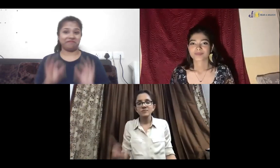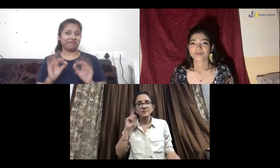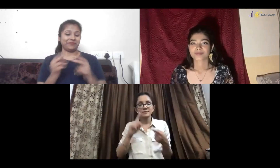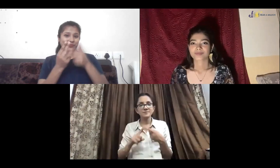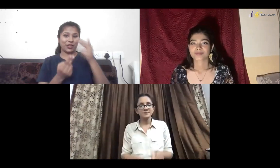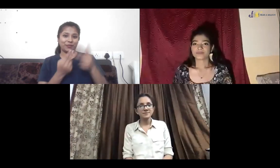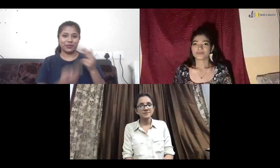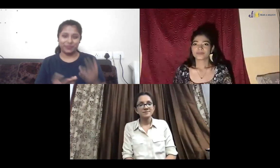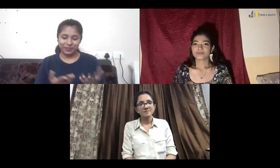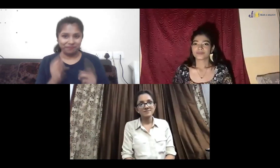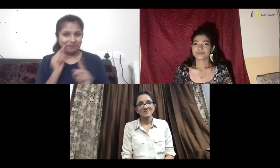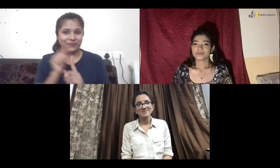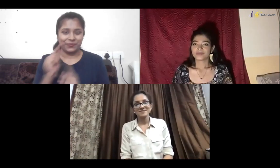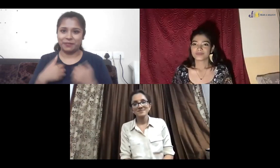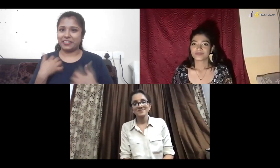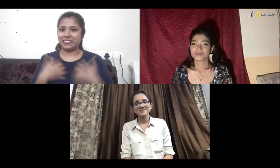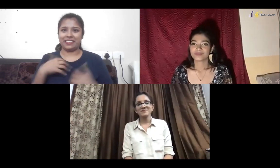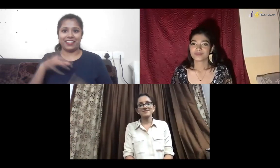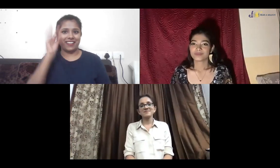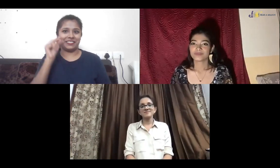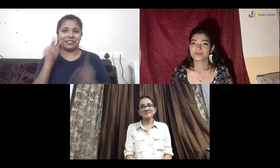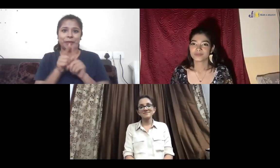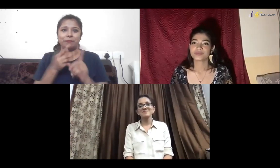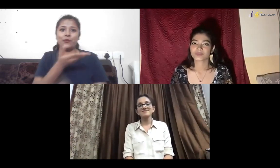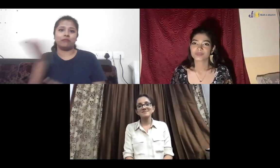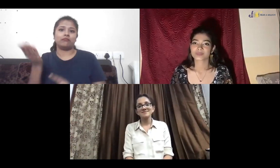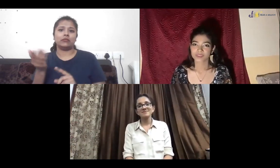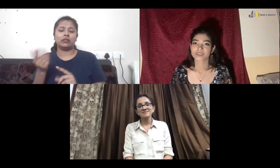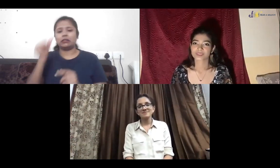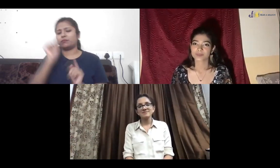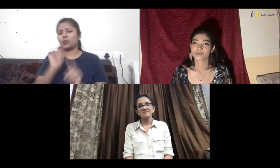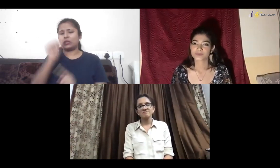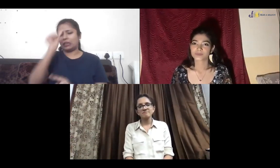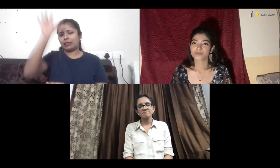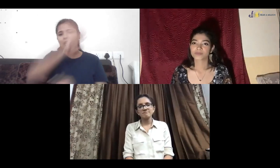in yourself. right. Yes, that's very